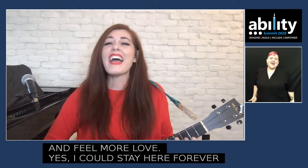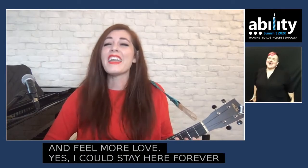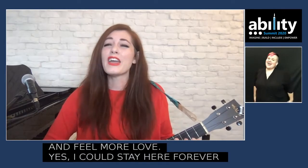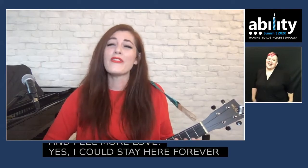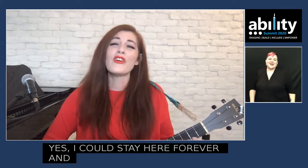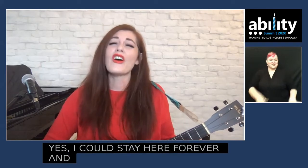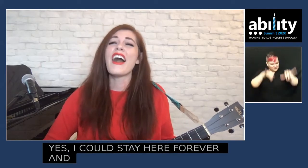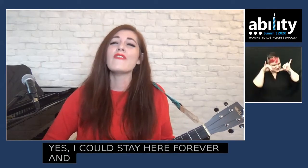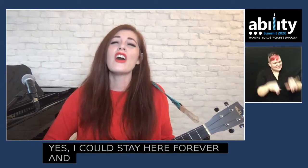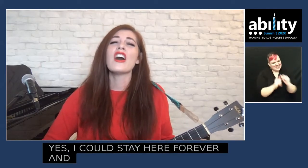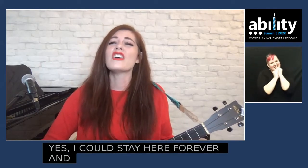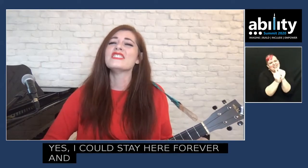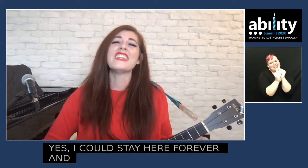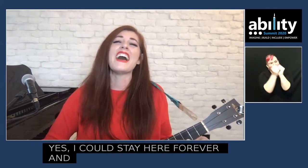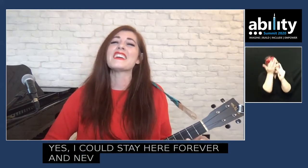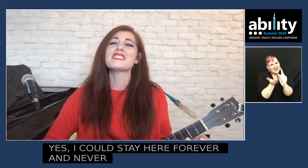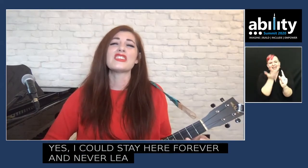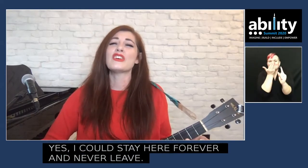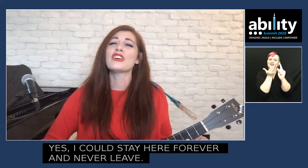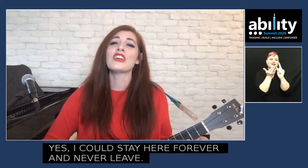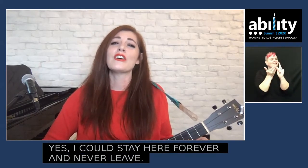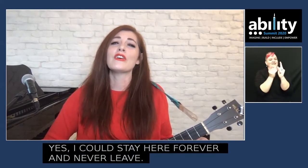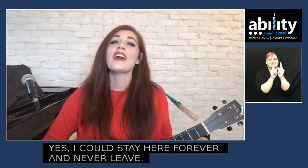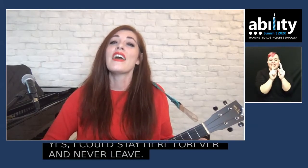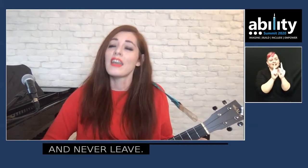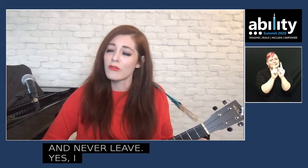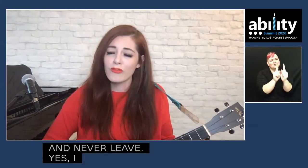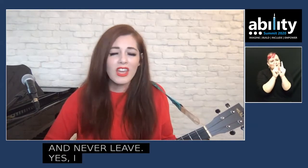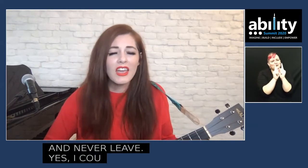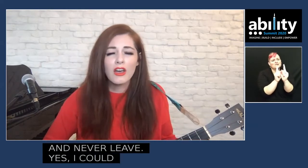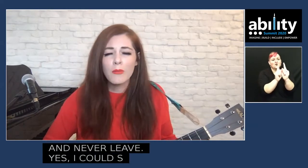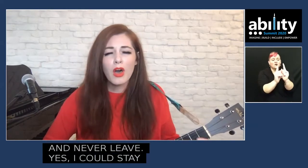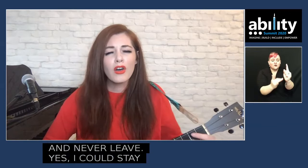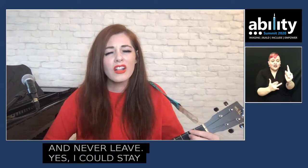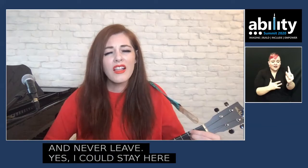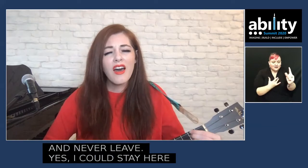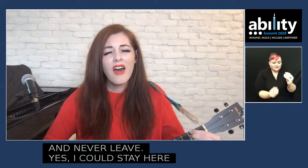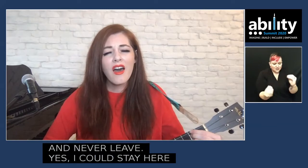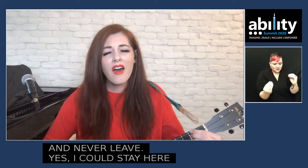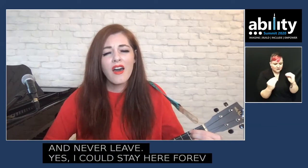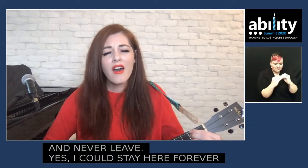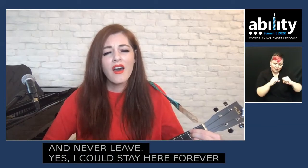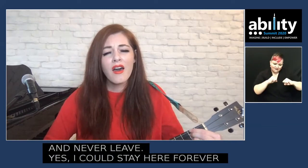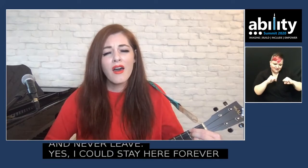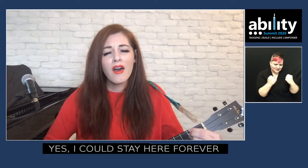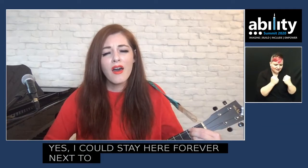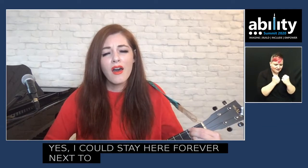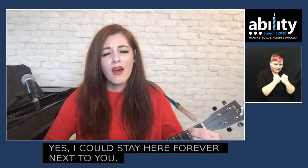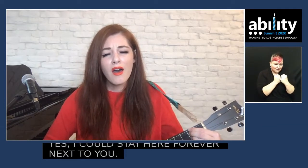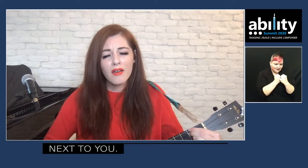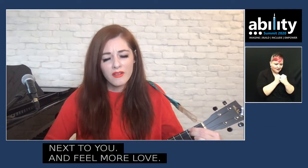could stay here forever next to you and feel more